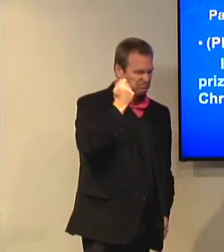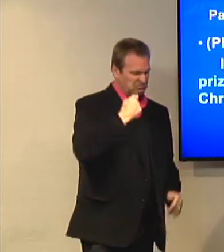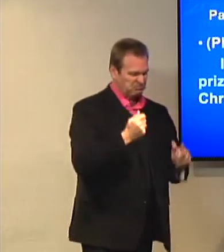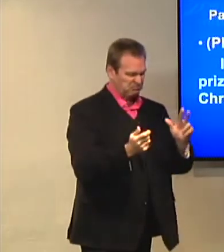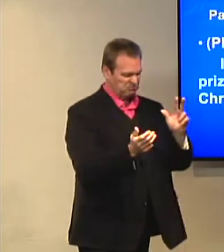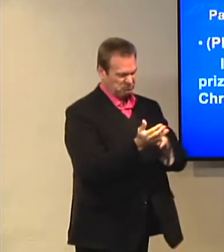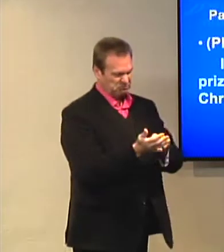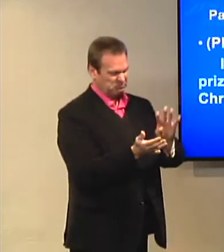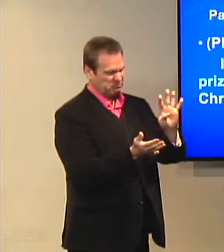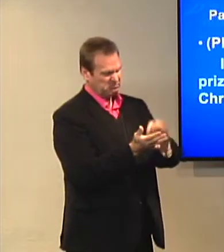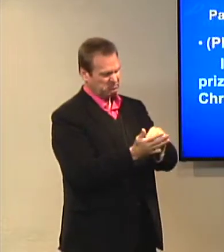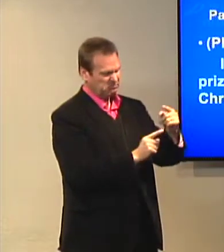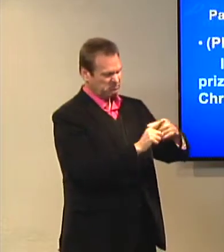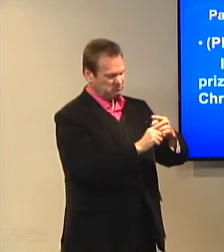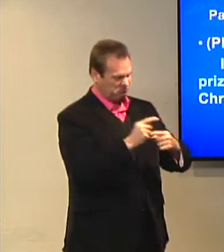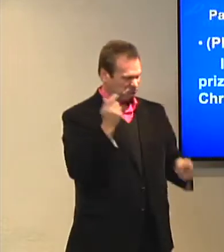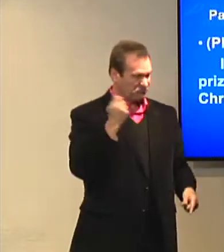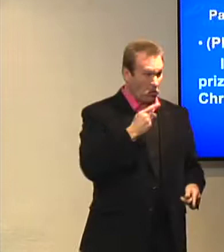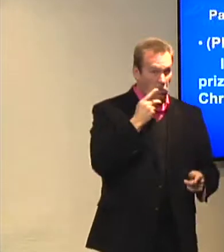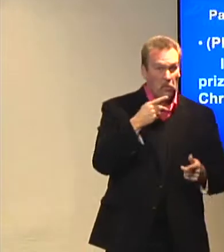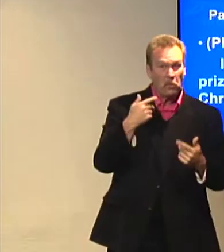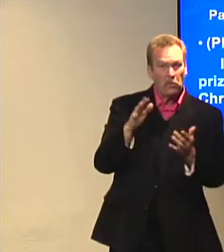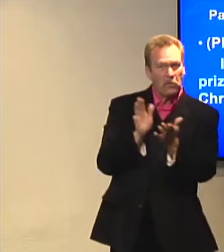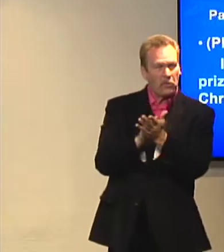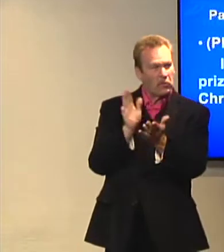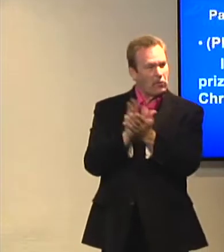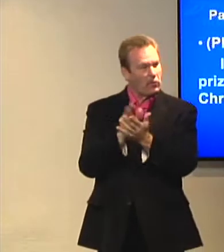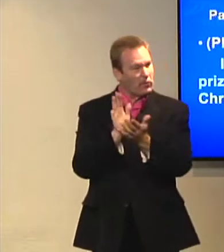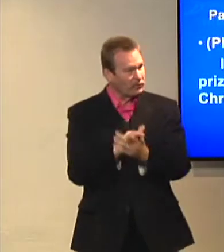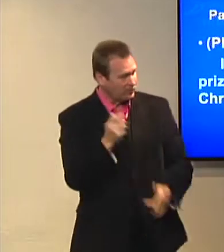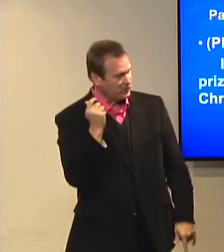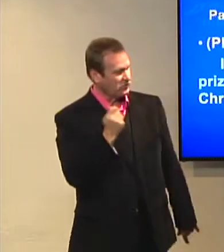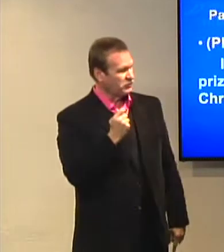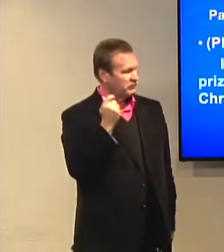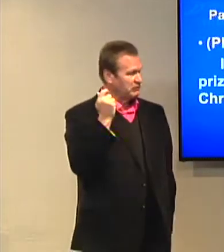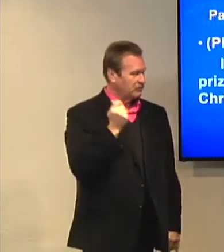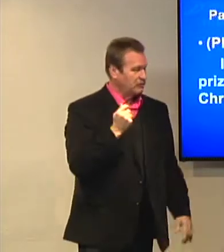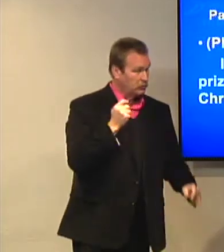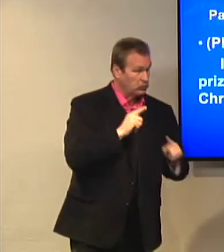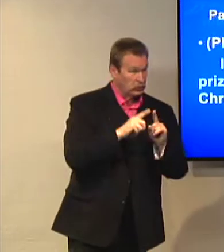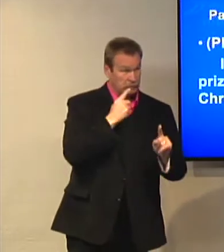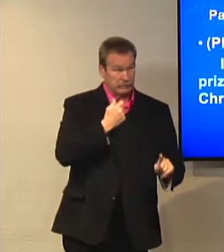And they're like, you know, I get $4,000 a month, I'm doing good. And it's like, hey, congrats to you.